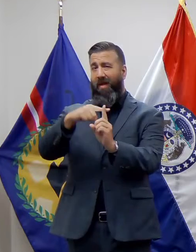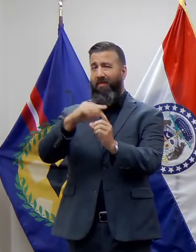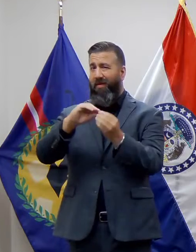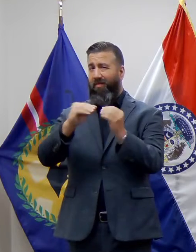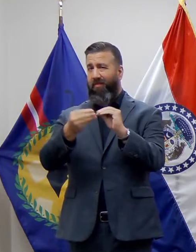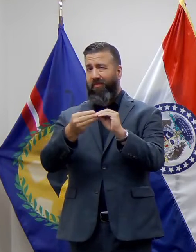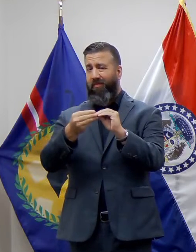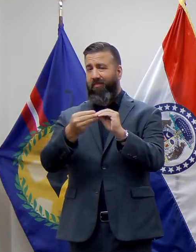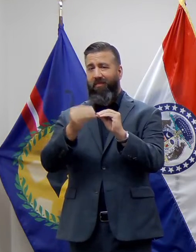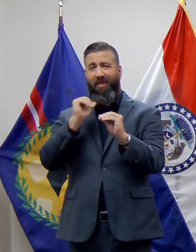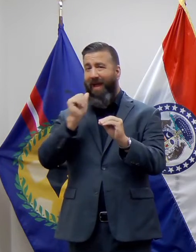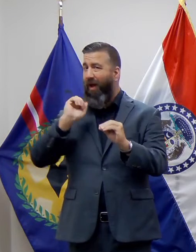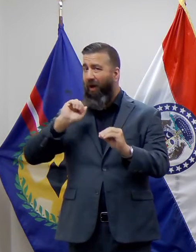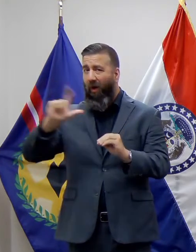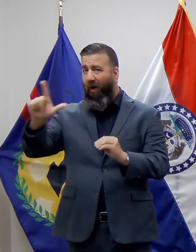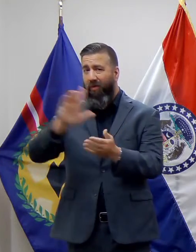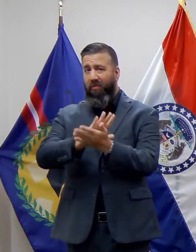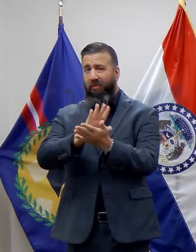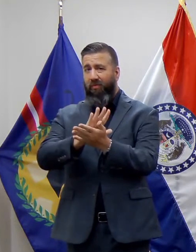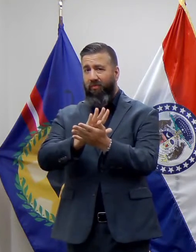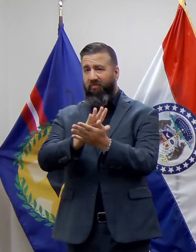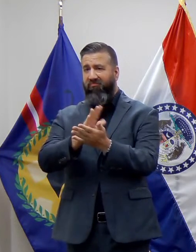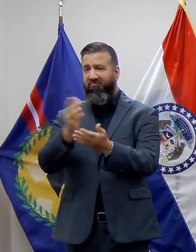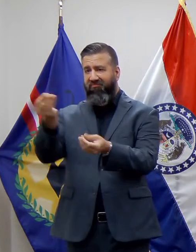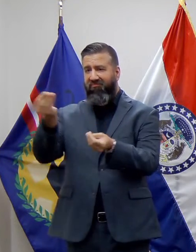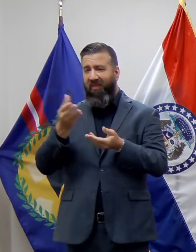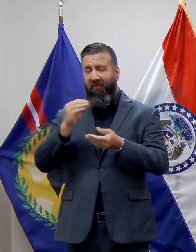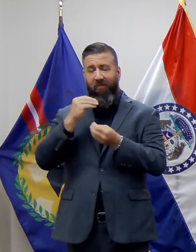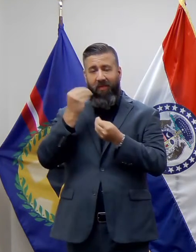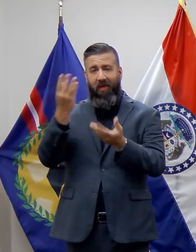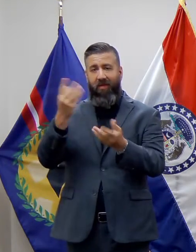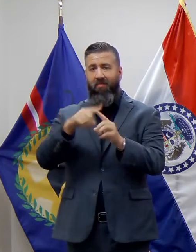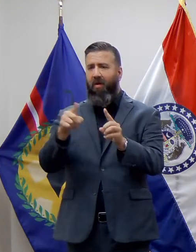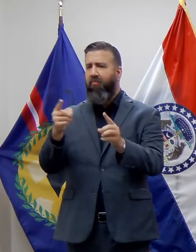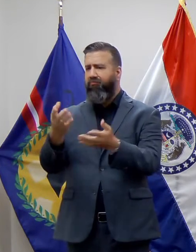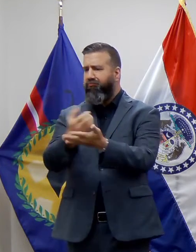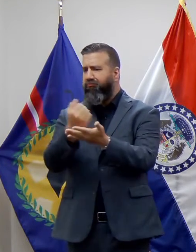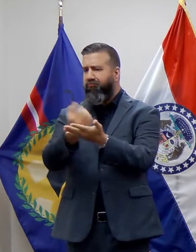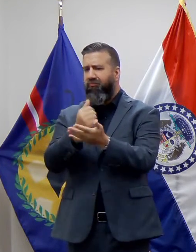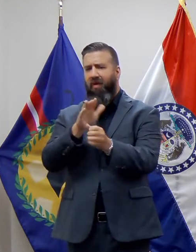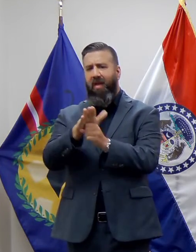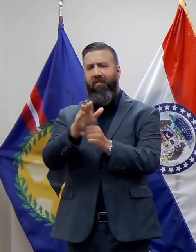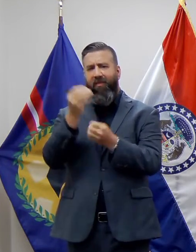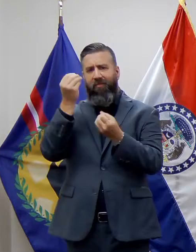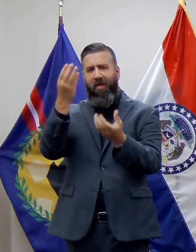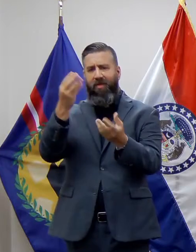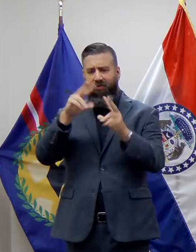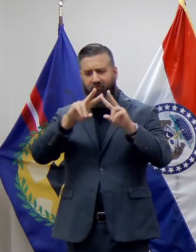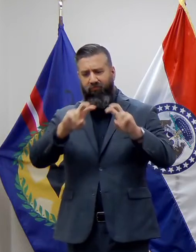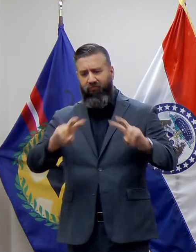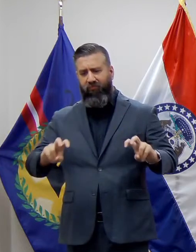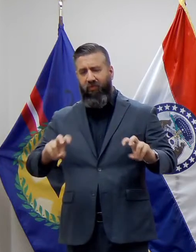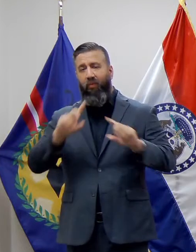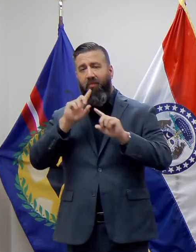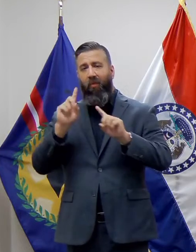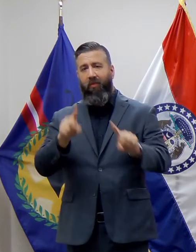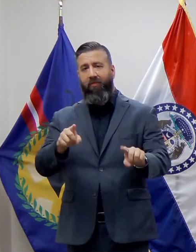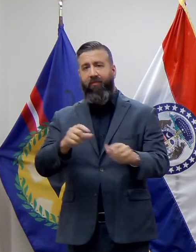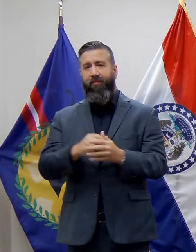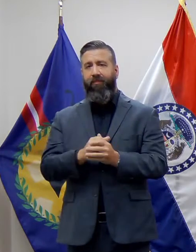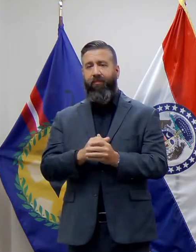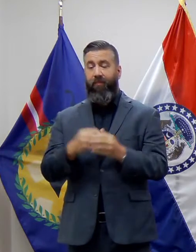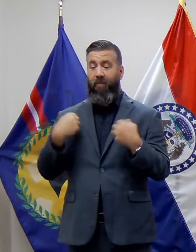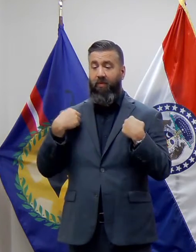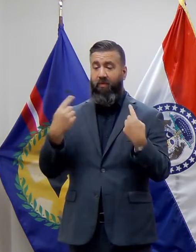has complied, we have collected enough data from the first week of the school year to report to the public. So far, we've